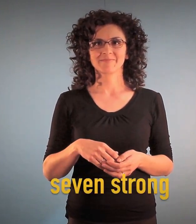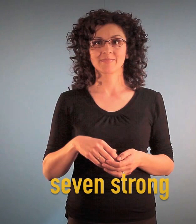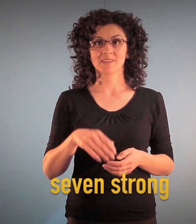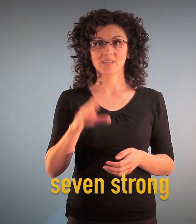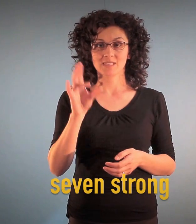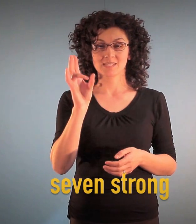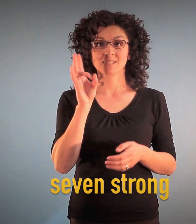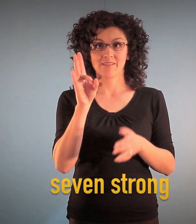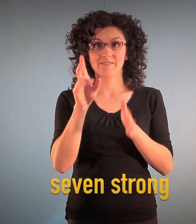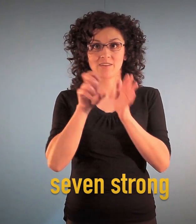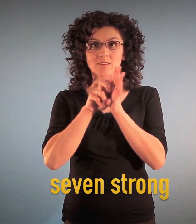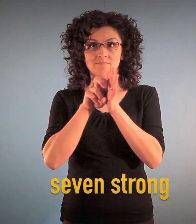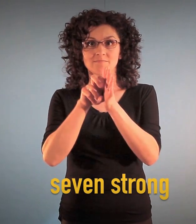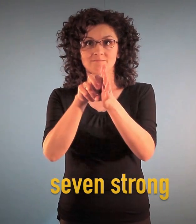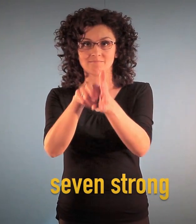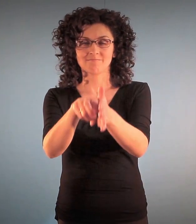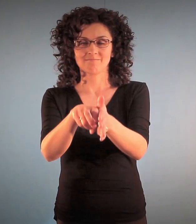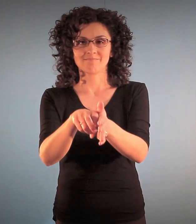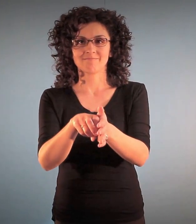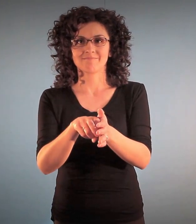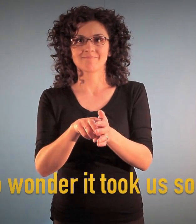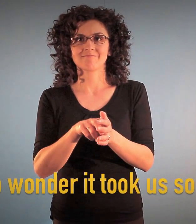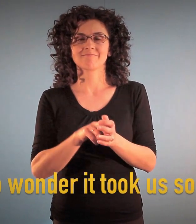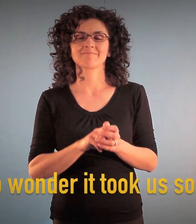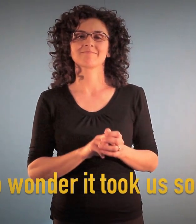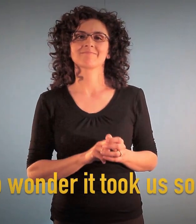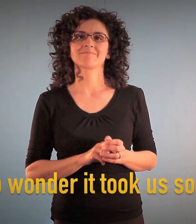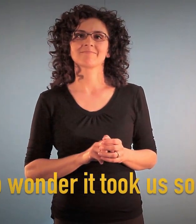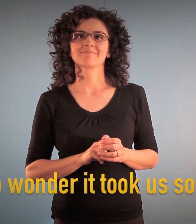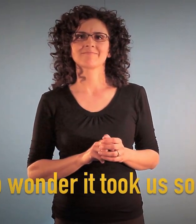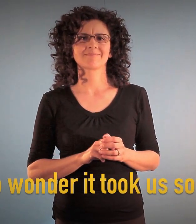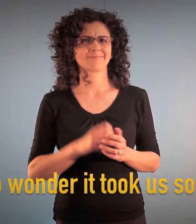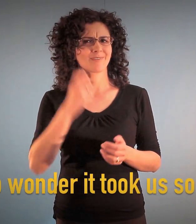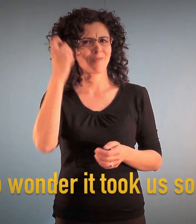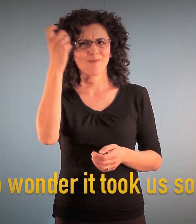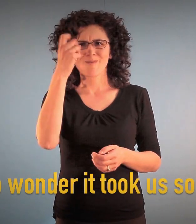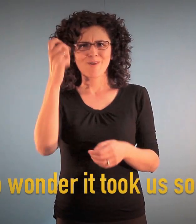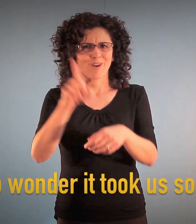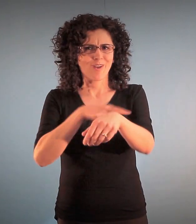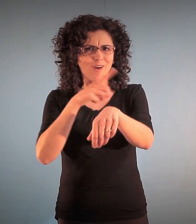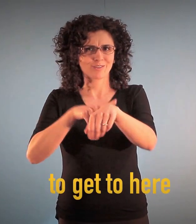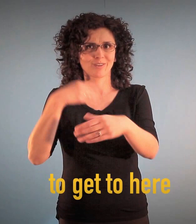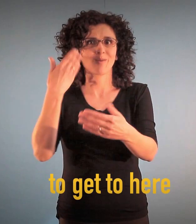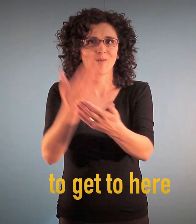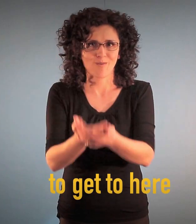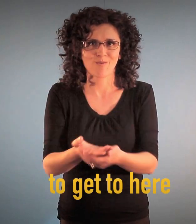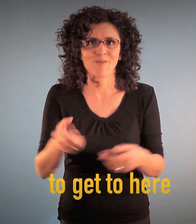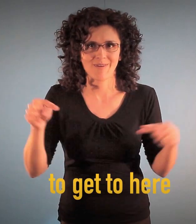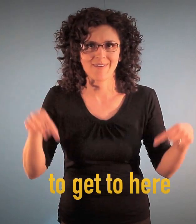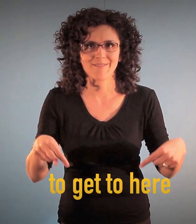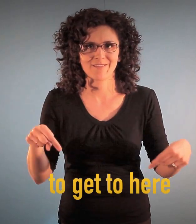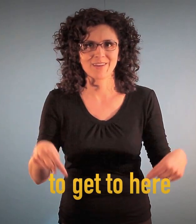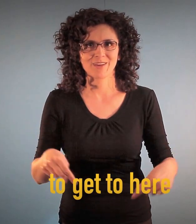Seven strong No wonder it took us so long To get to hear